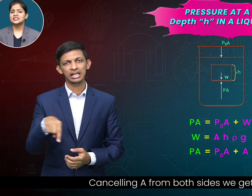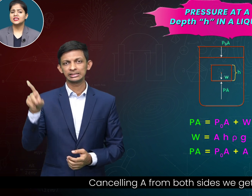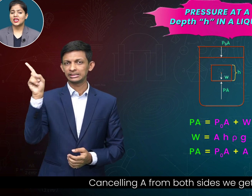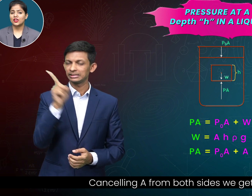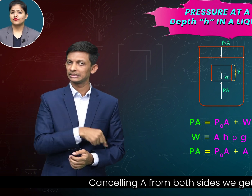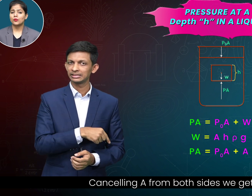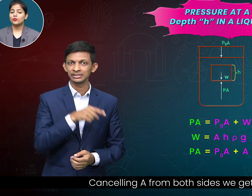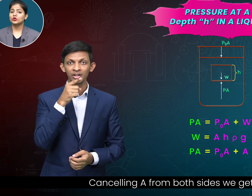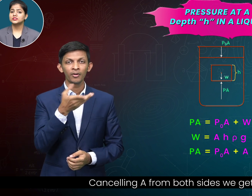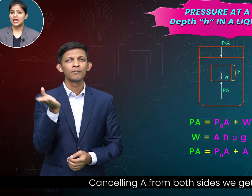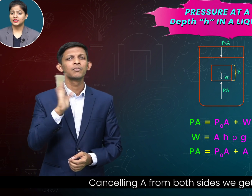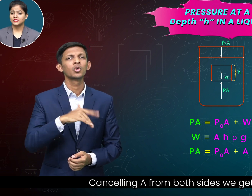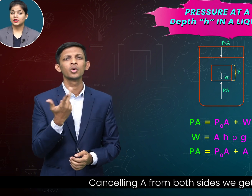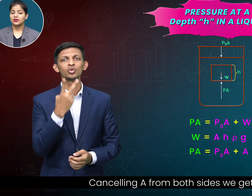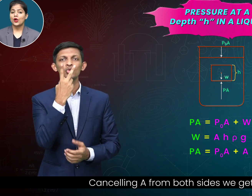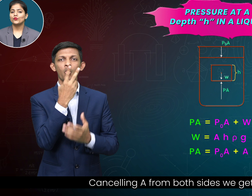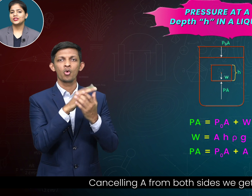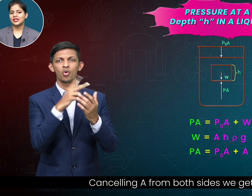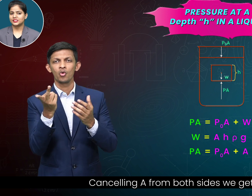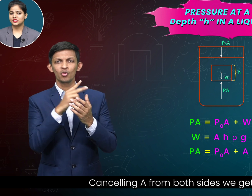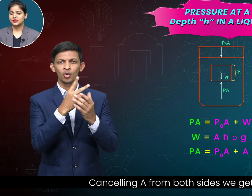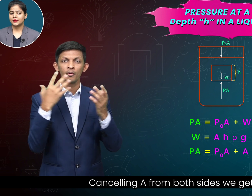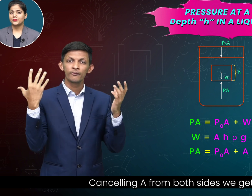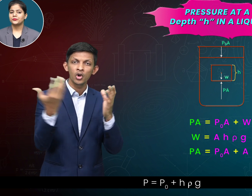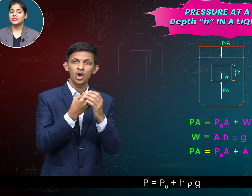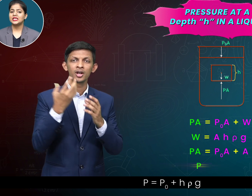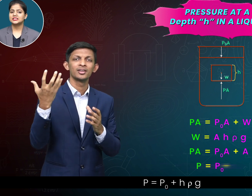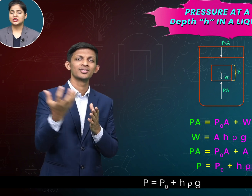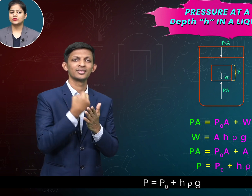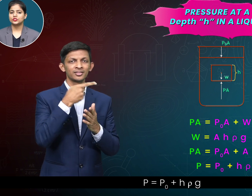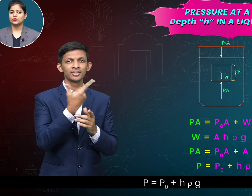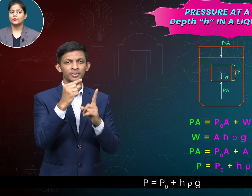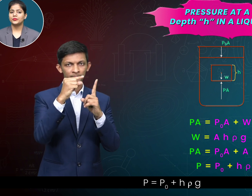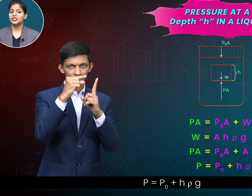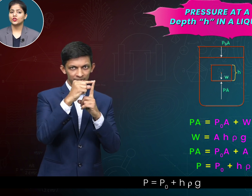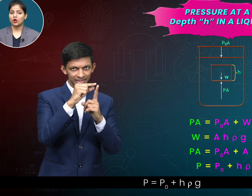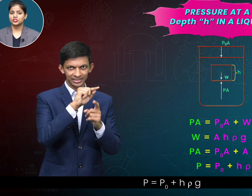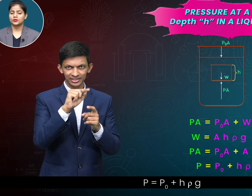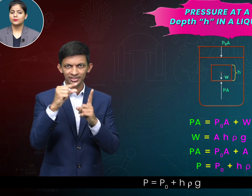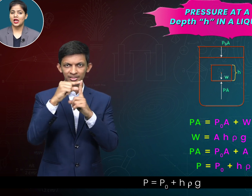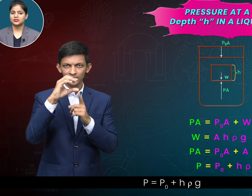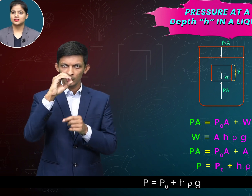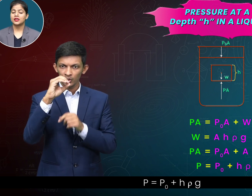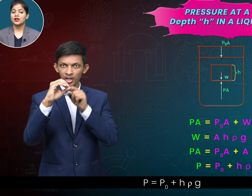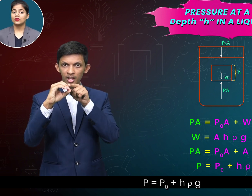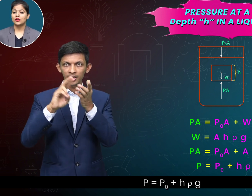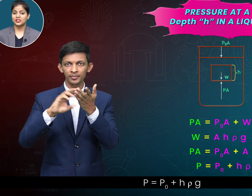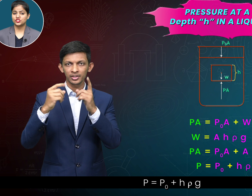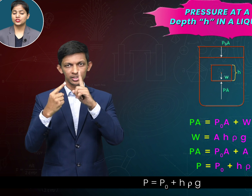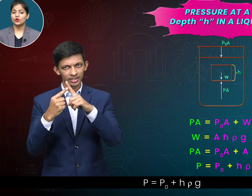Cancelling A from both sides, we get P is equal to P naught plus H